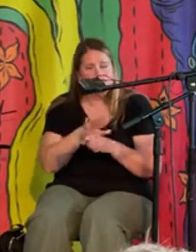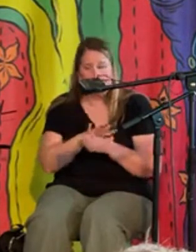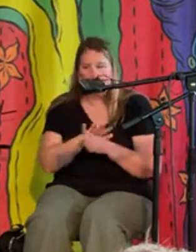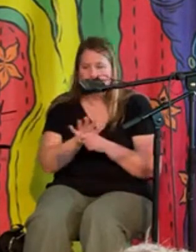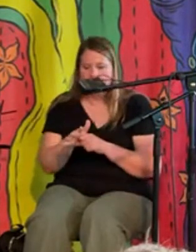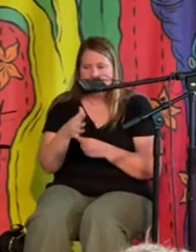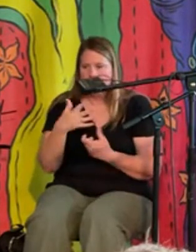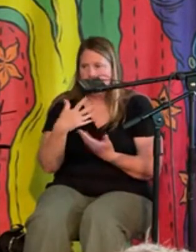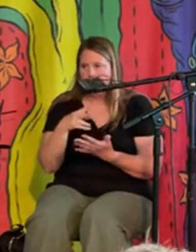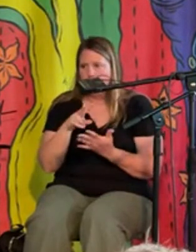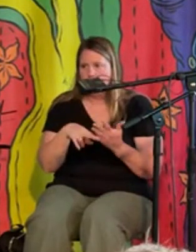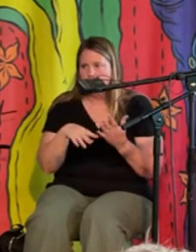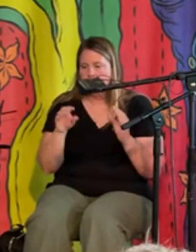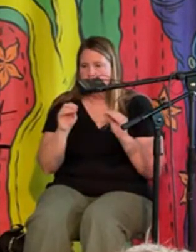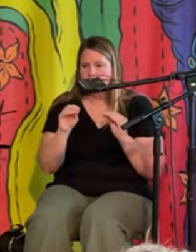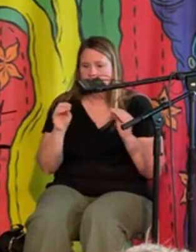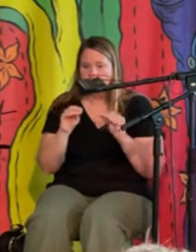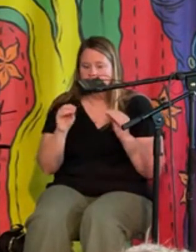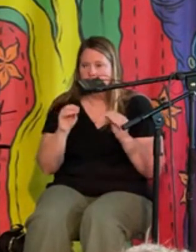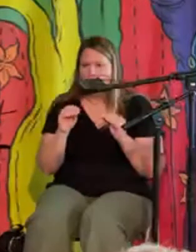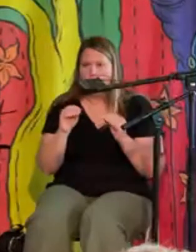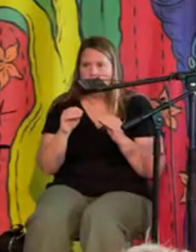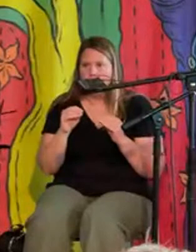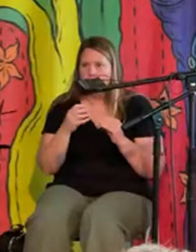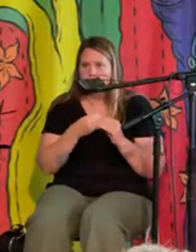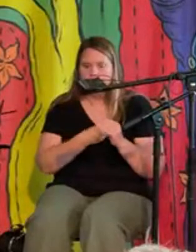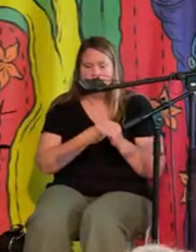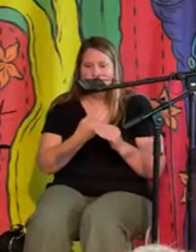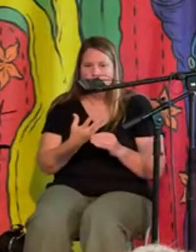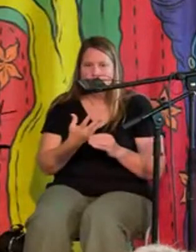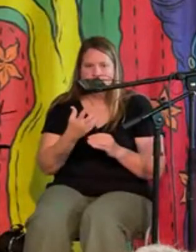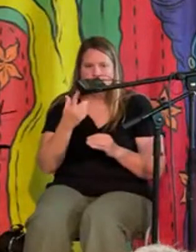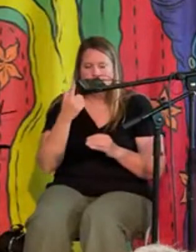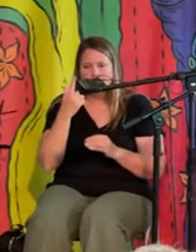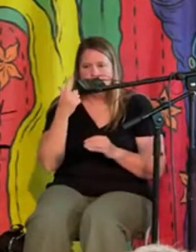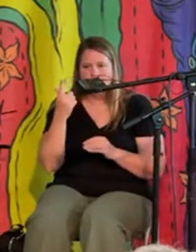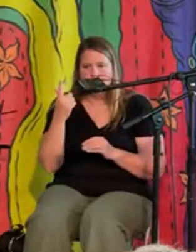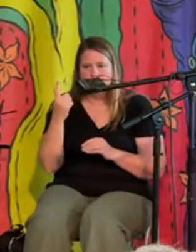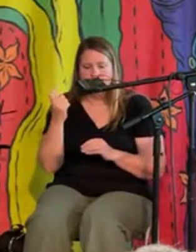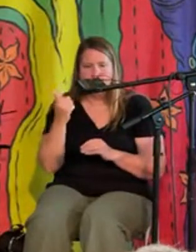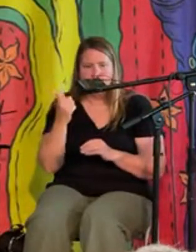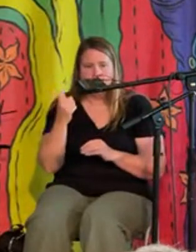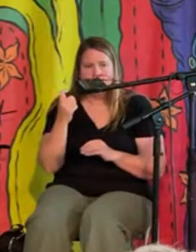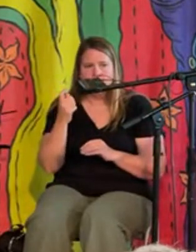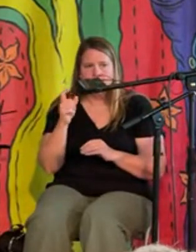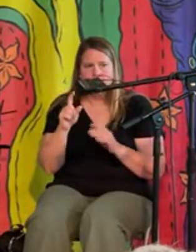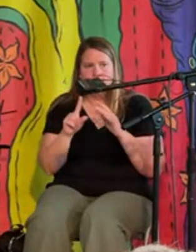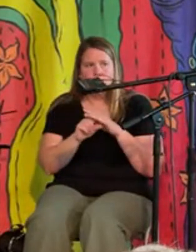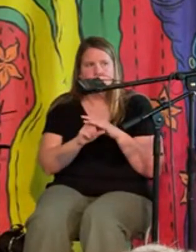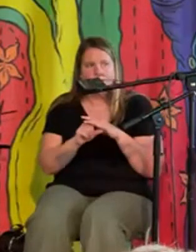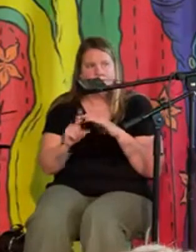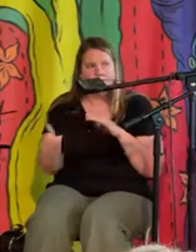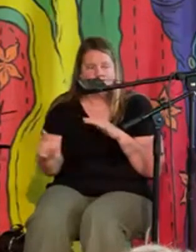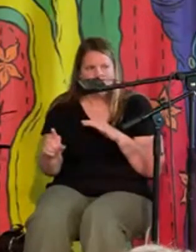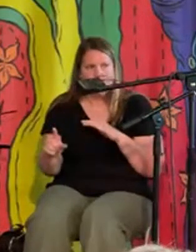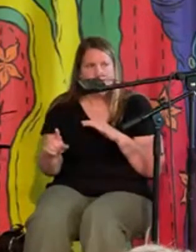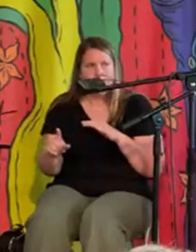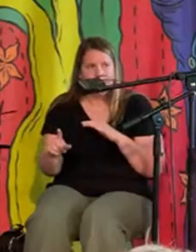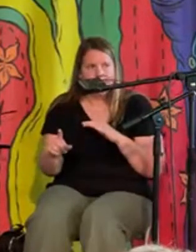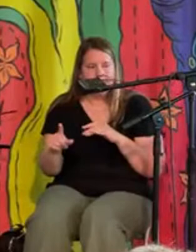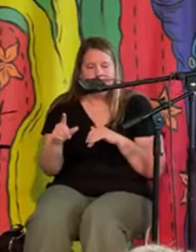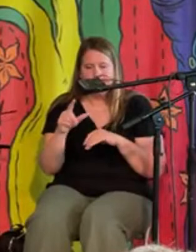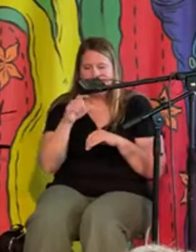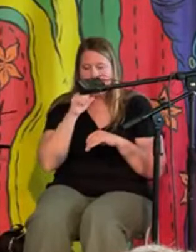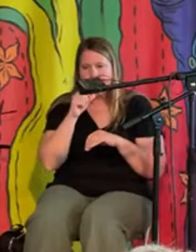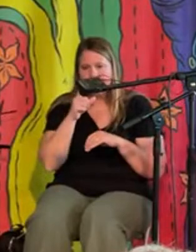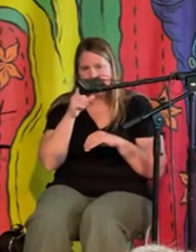poetry. I mostly read essays. Simply because I needed to escape, but not in a fictional world, because I didn't want any